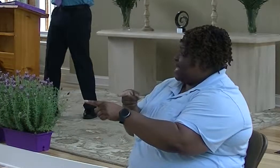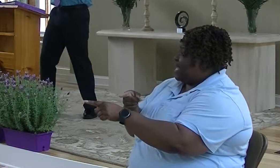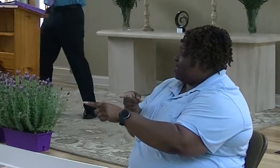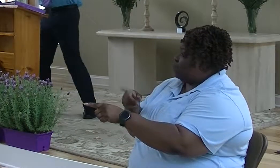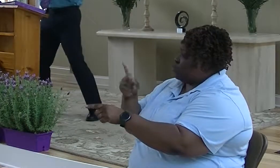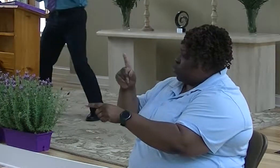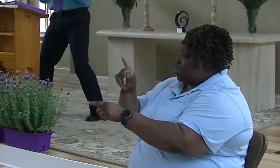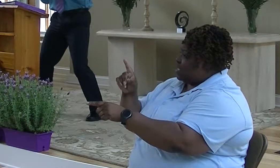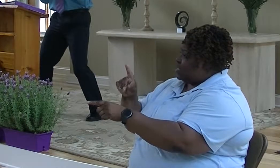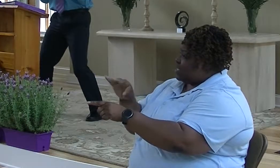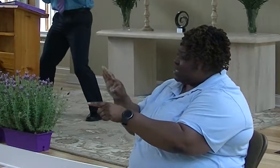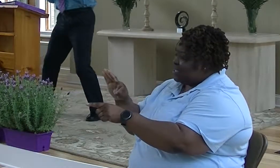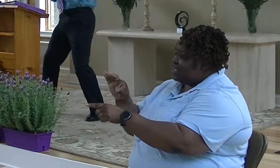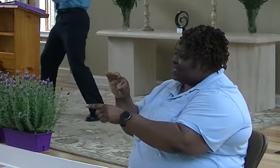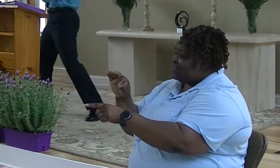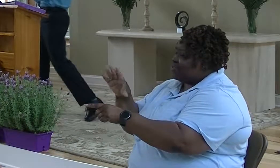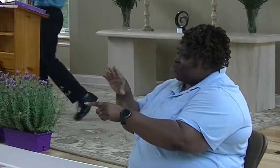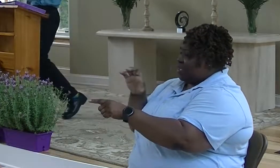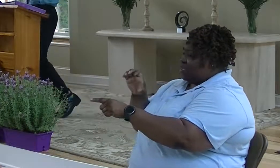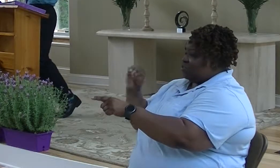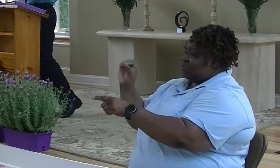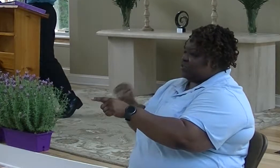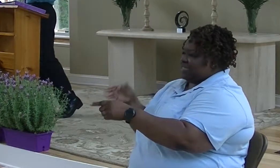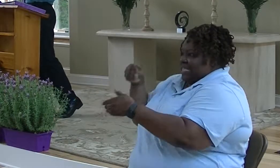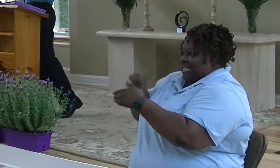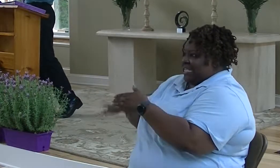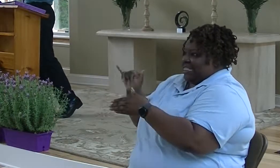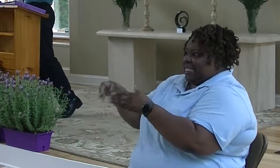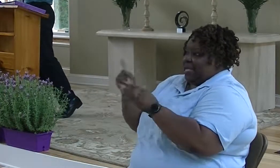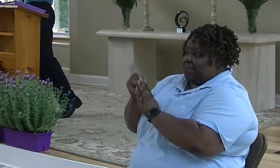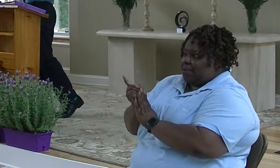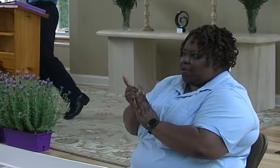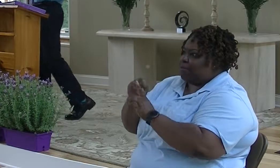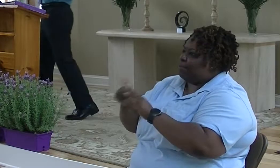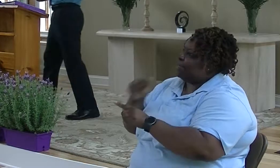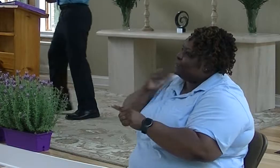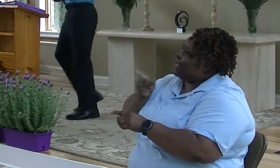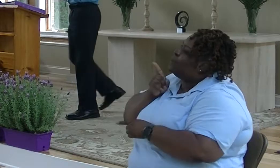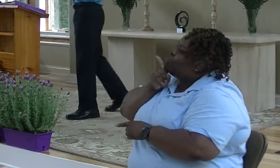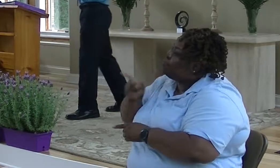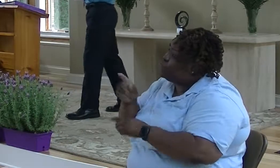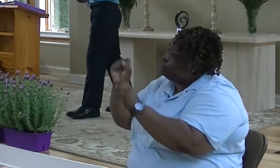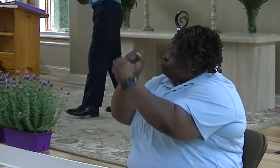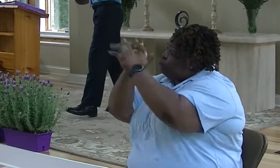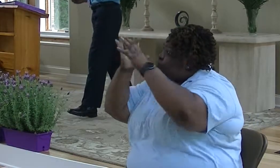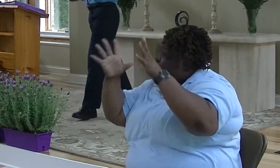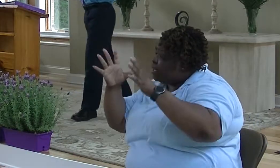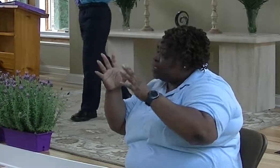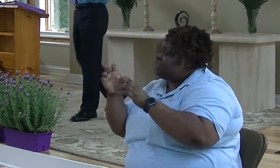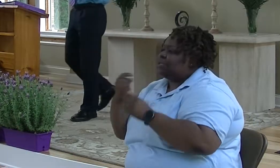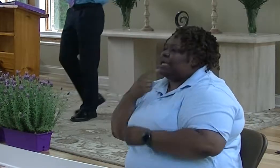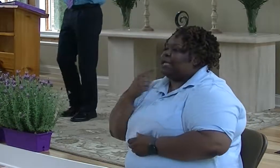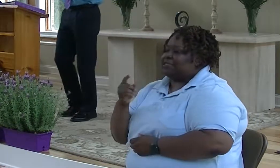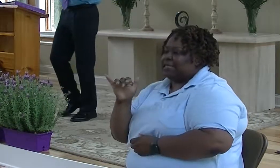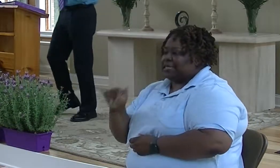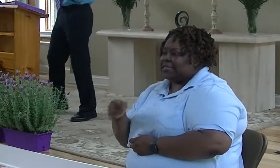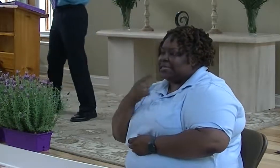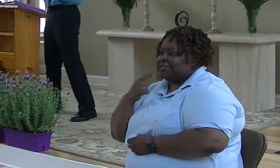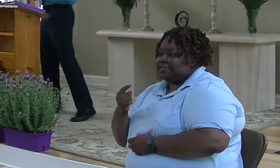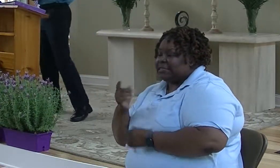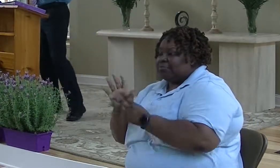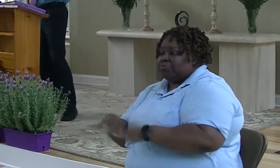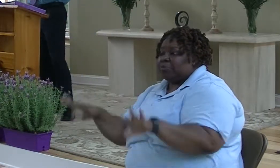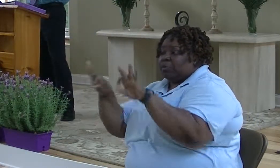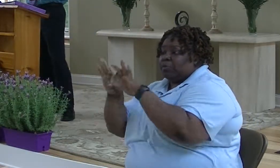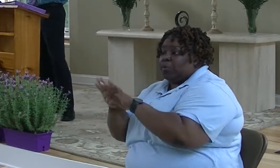moment. But it wasn't a real moment. It was an imagined moment. Okay. Now, I say that to say for a very important